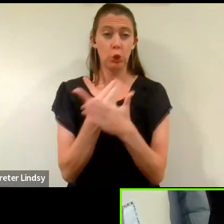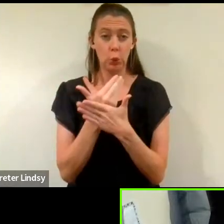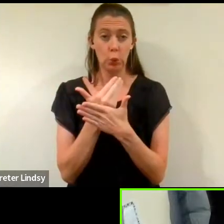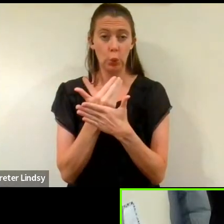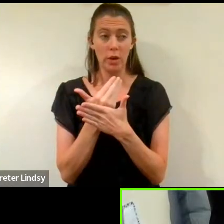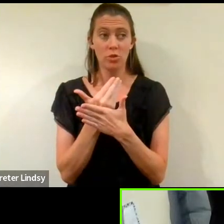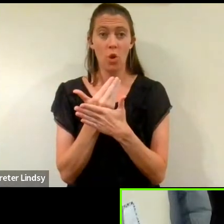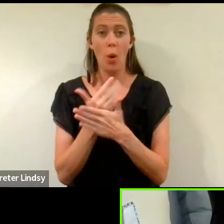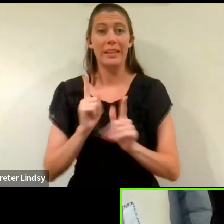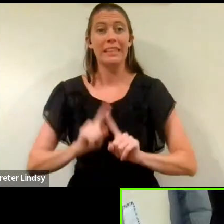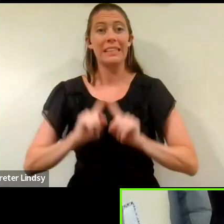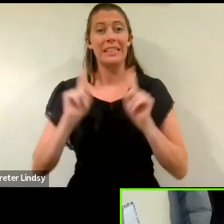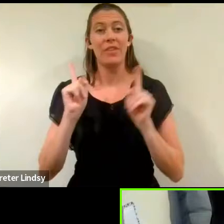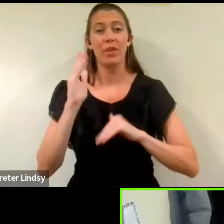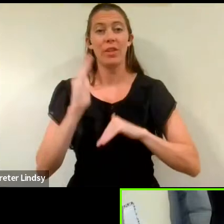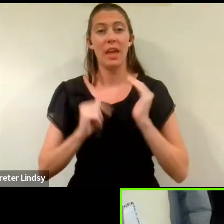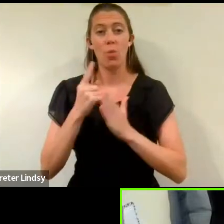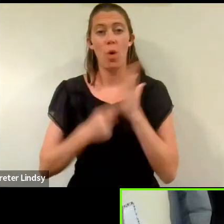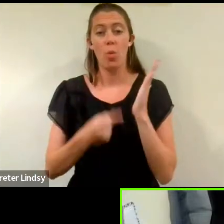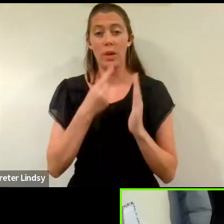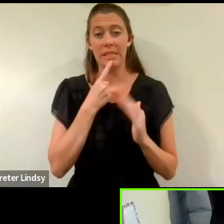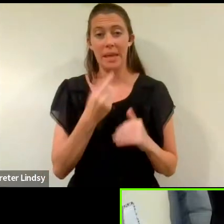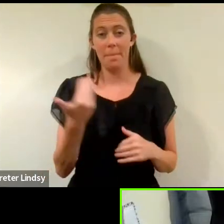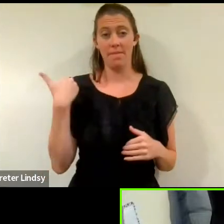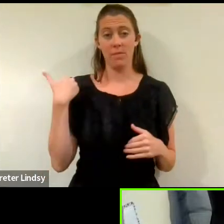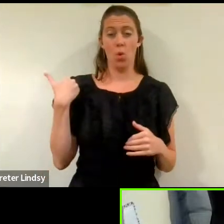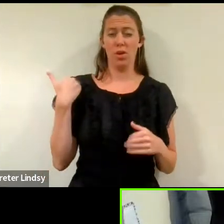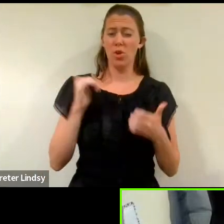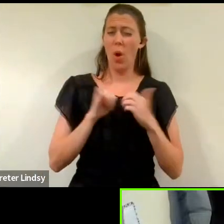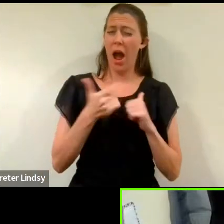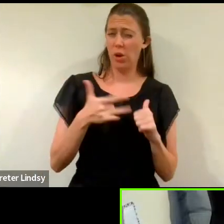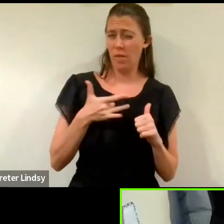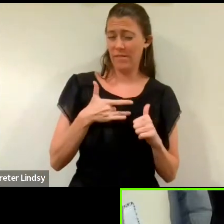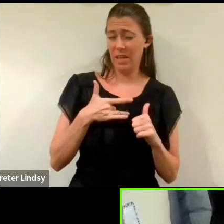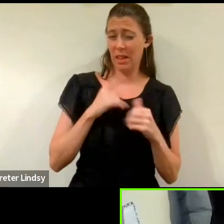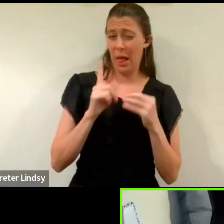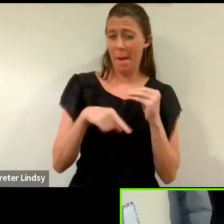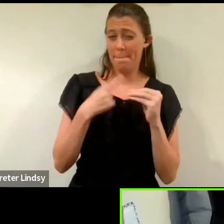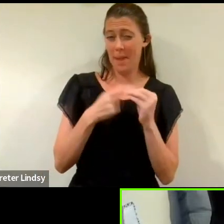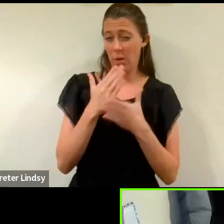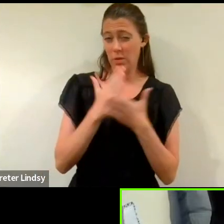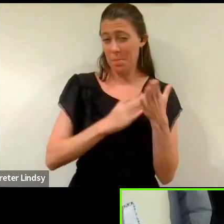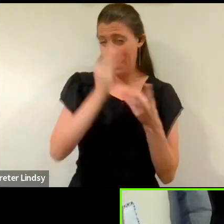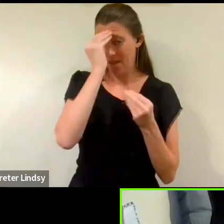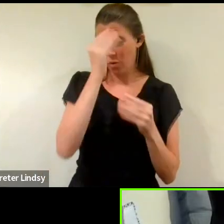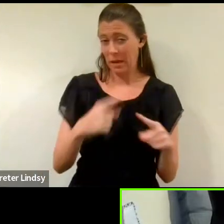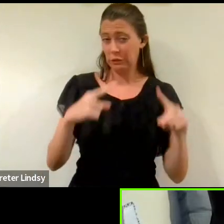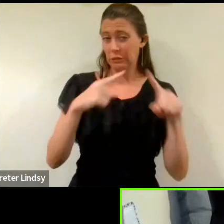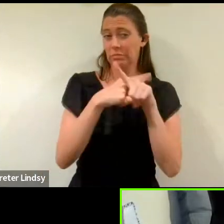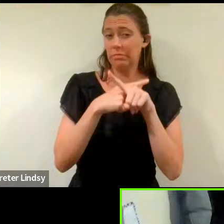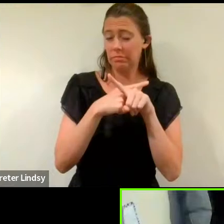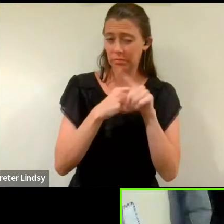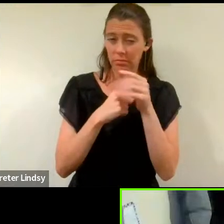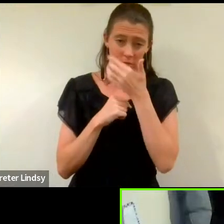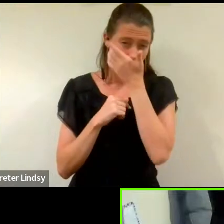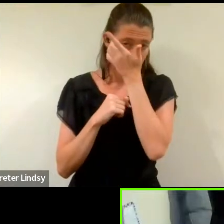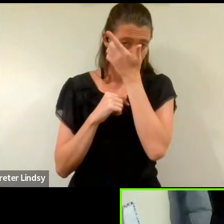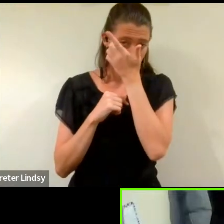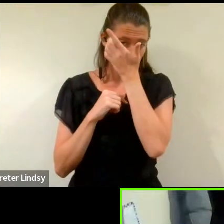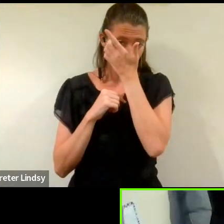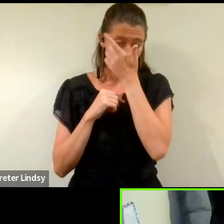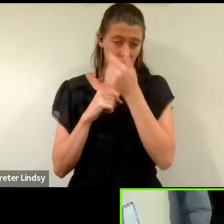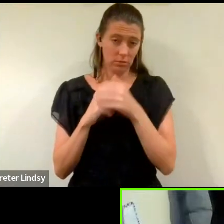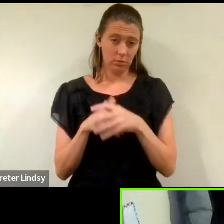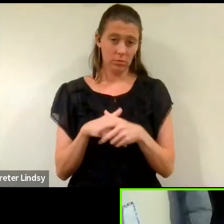about that? Are you upset, or can you understand and work with us, unfortunately, with these